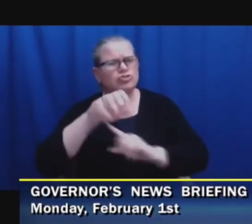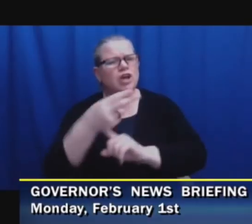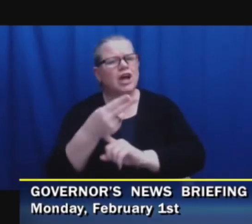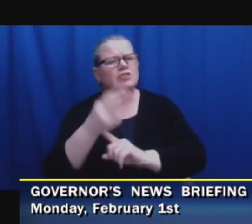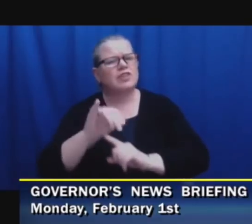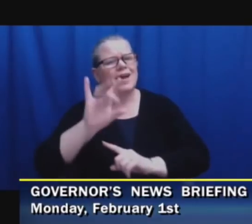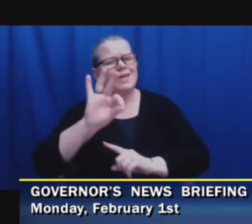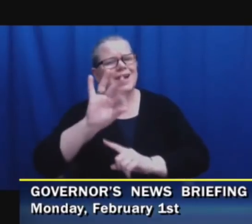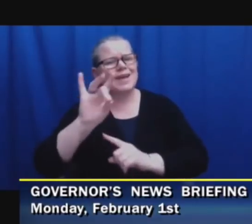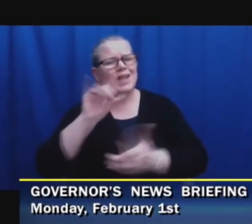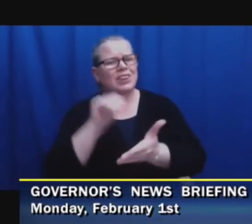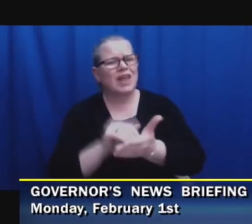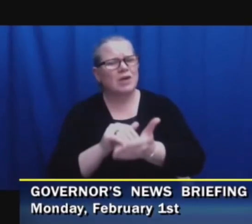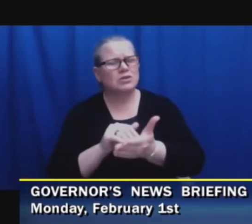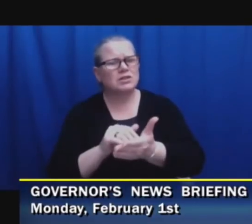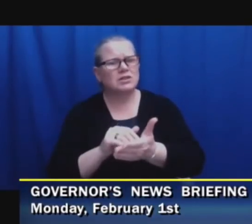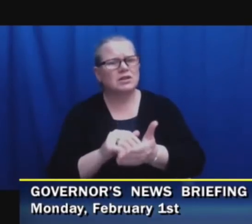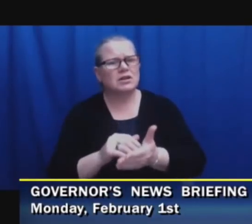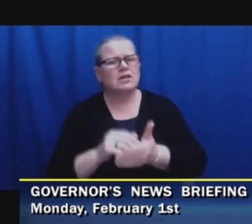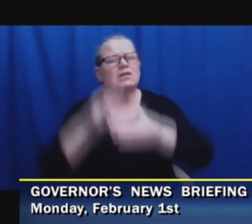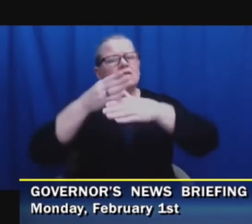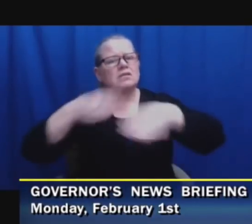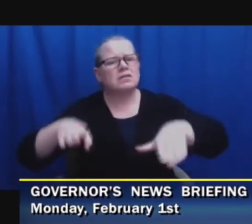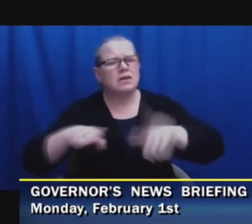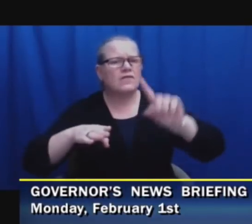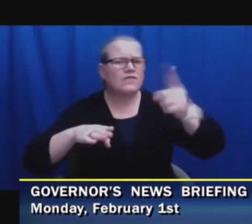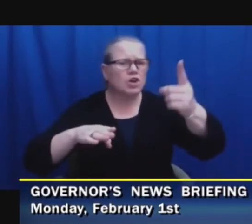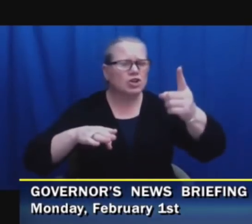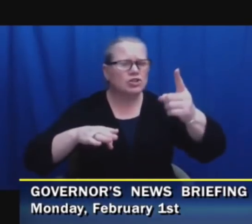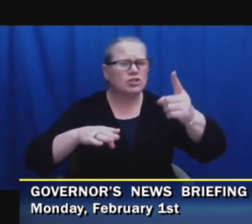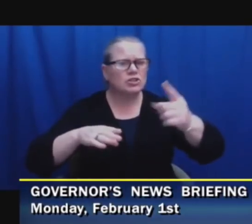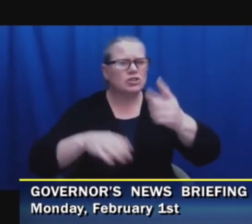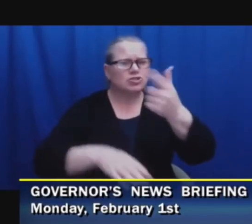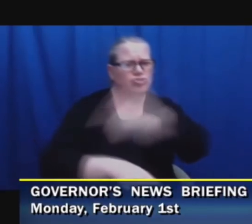98,000 in terms of how many second doses and first doses?